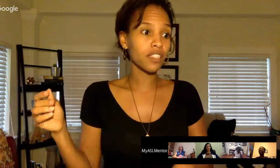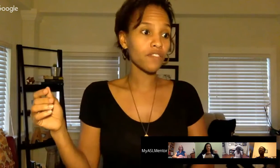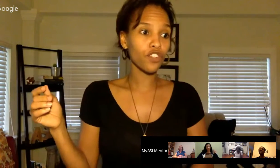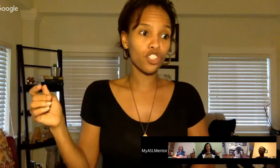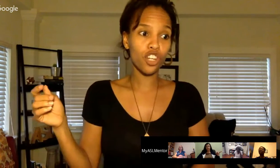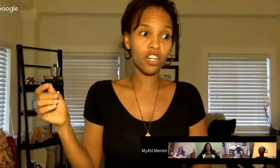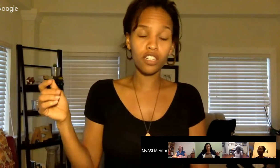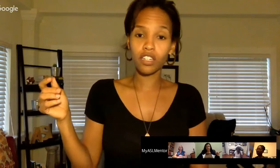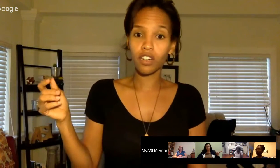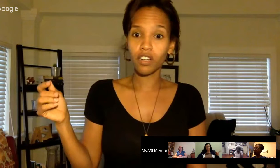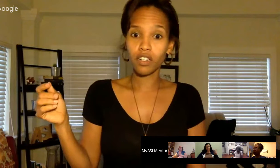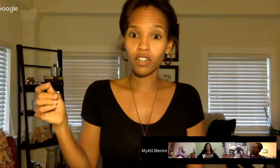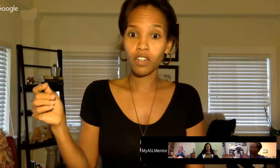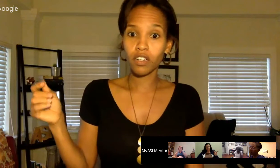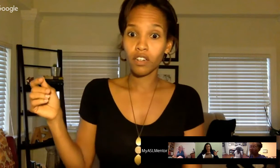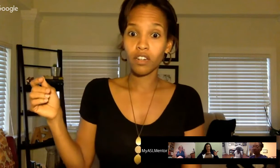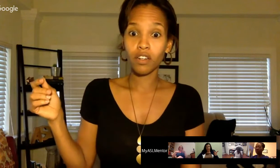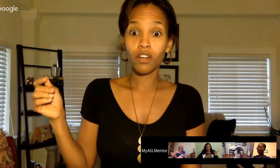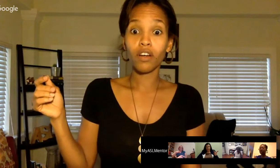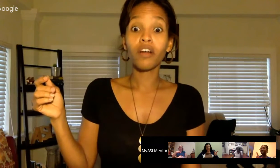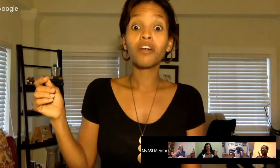in this first chunk?